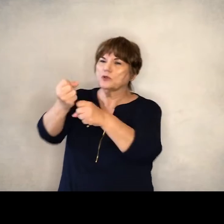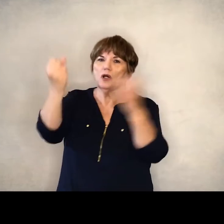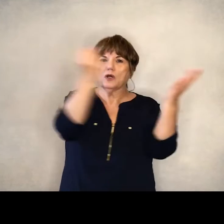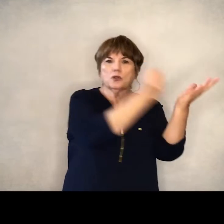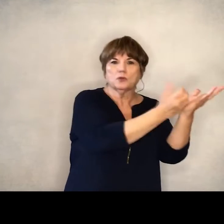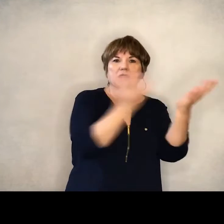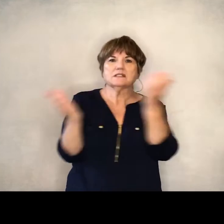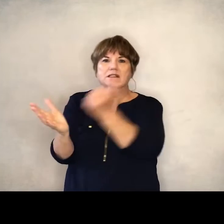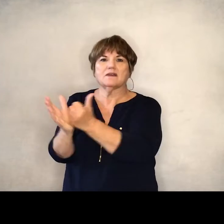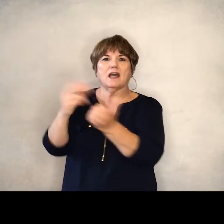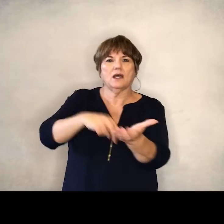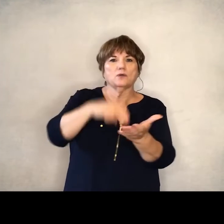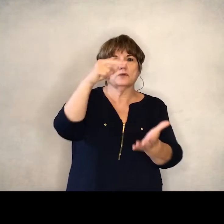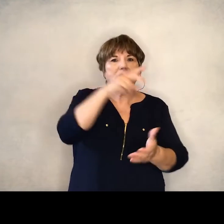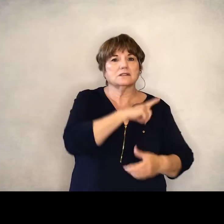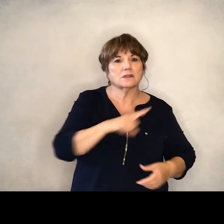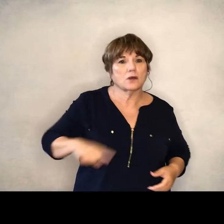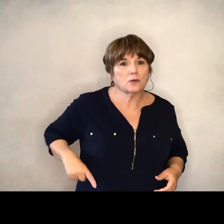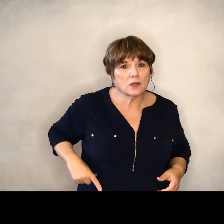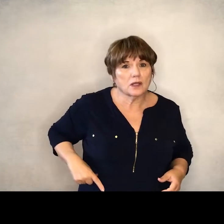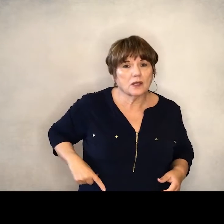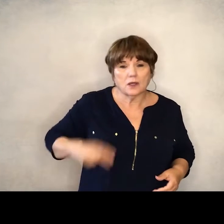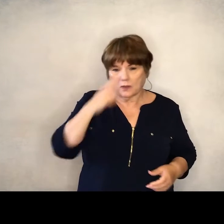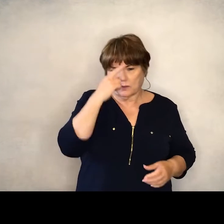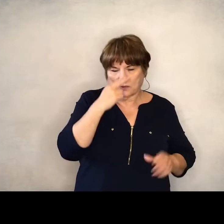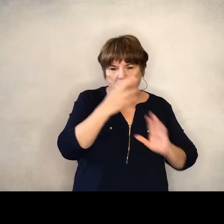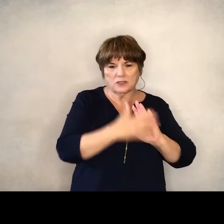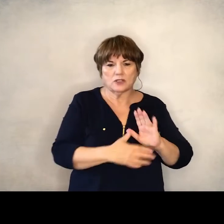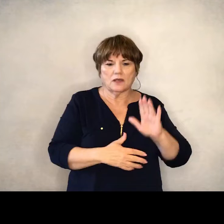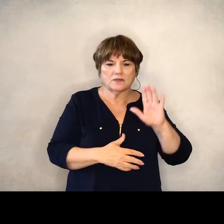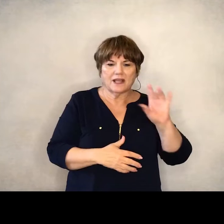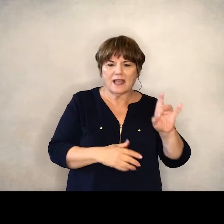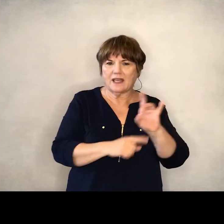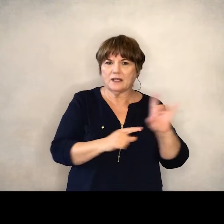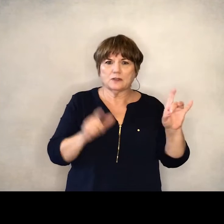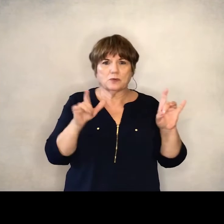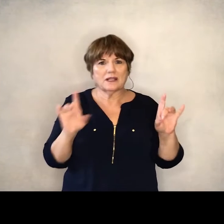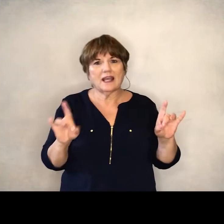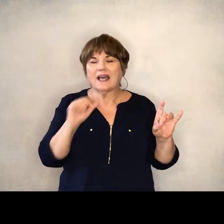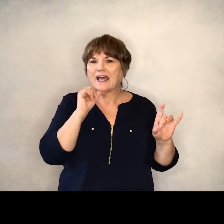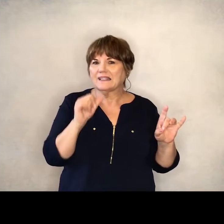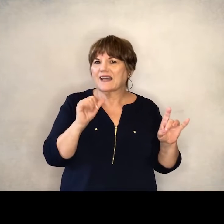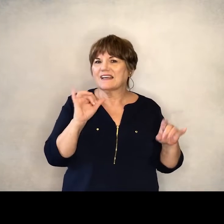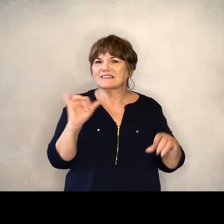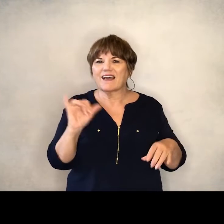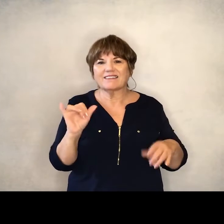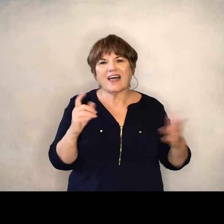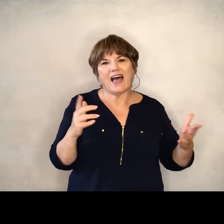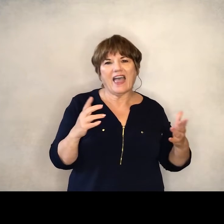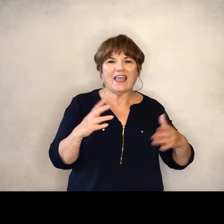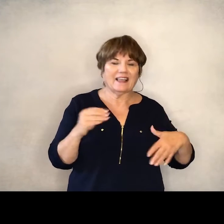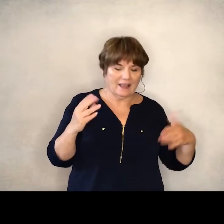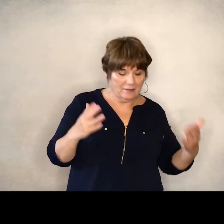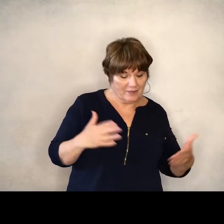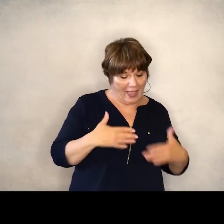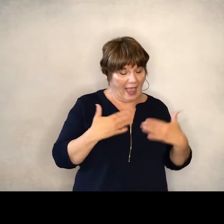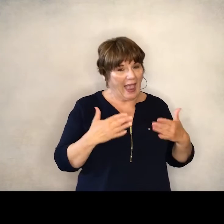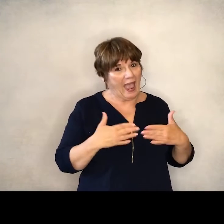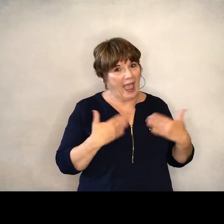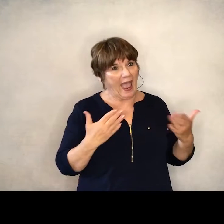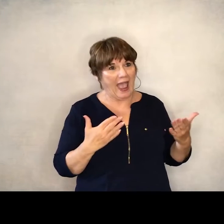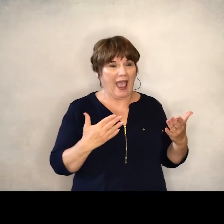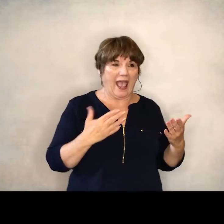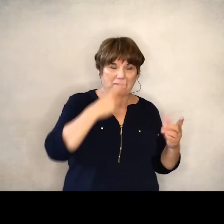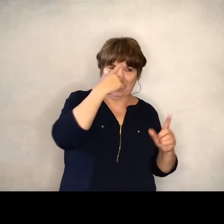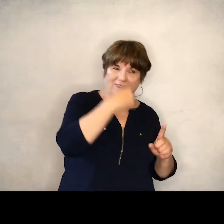Lord. Romans 8:28 is not some Pollyanna unwillingness to admit evil even when it slaps